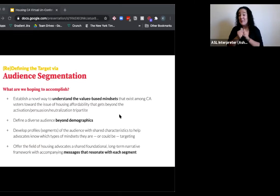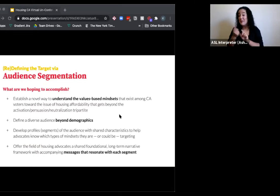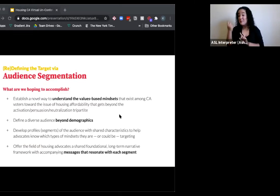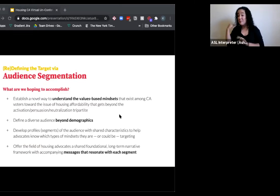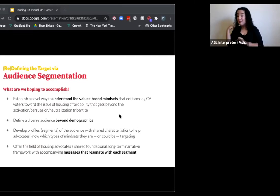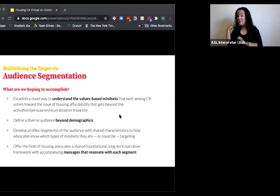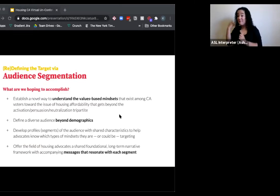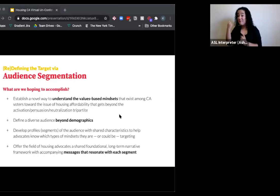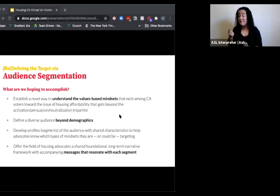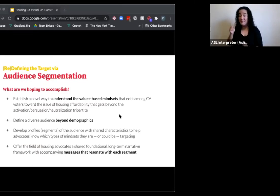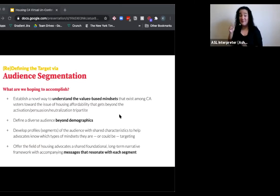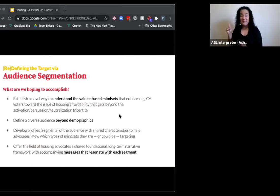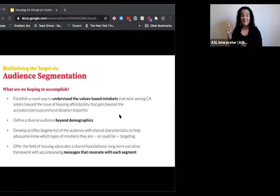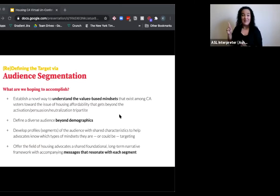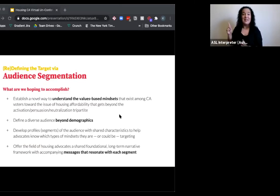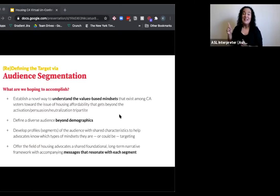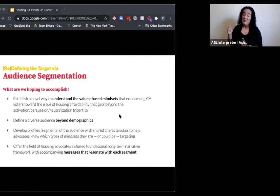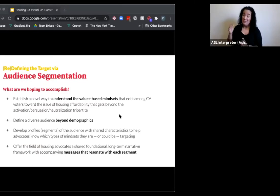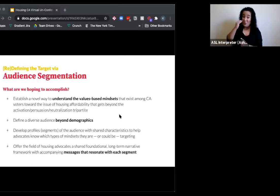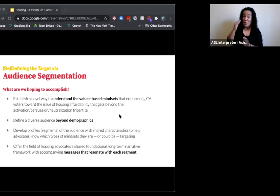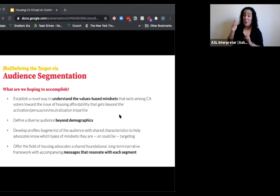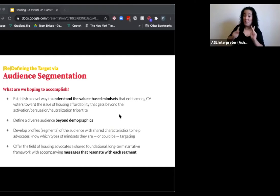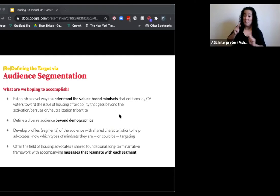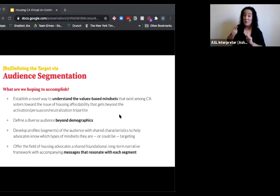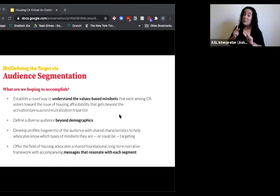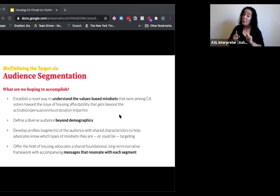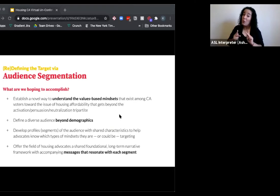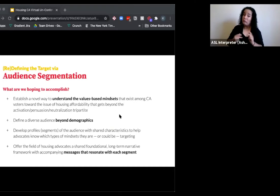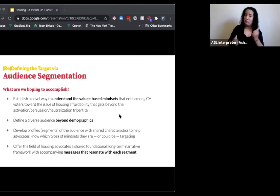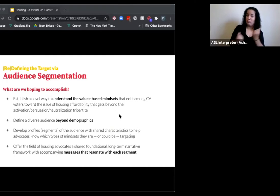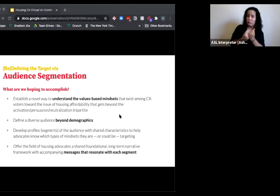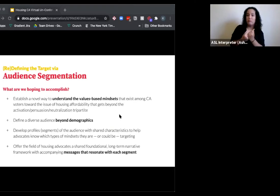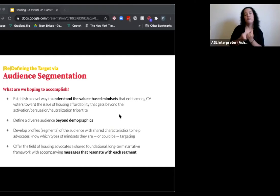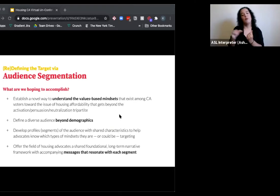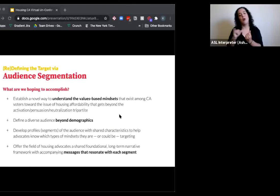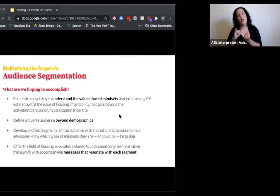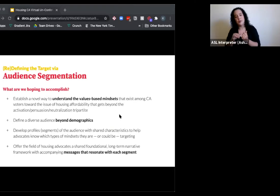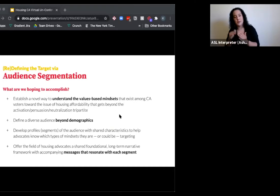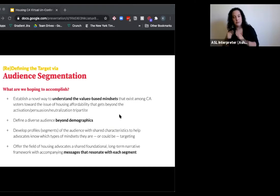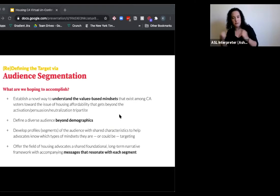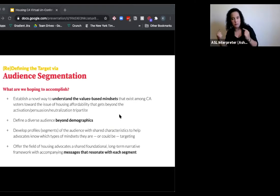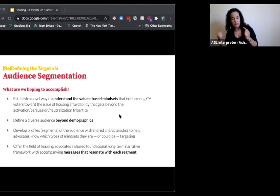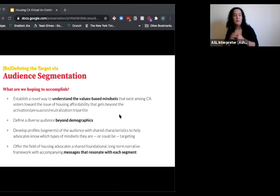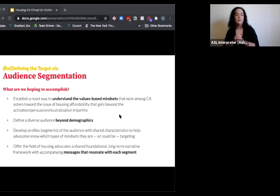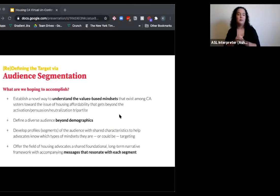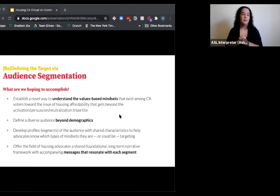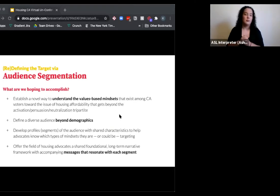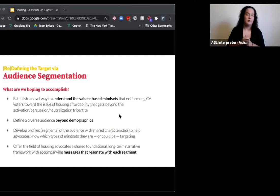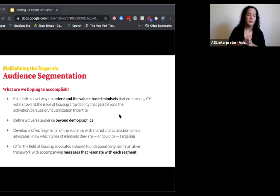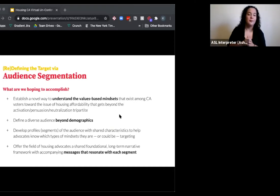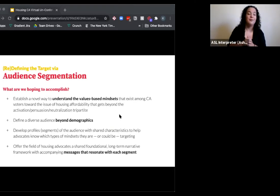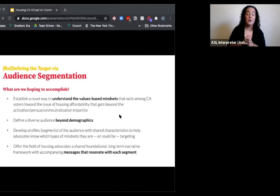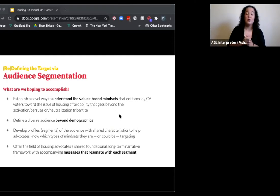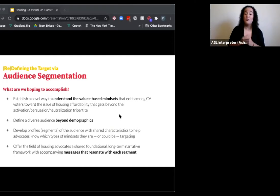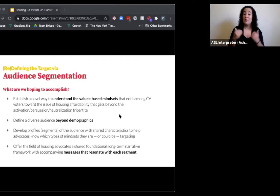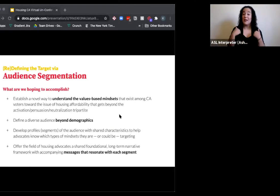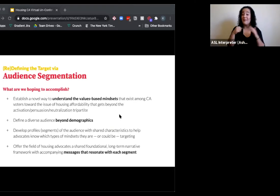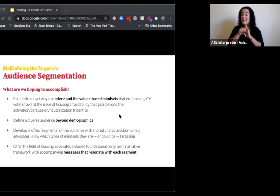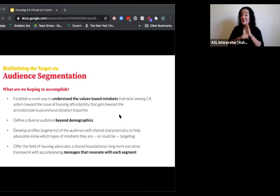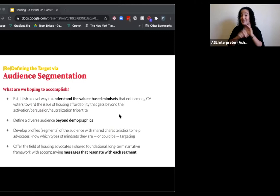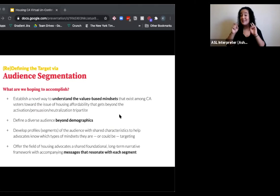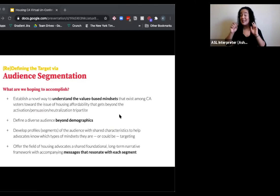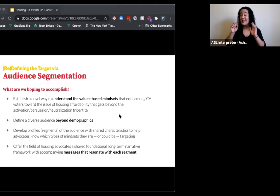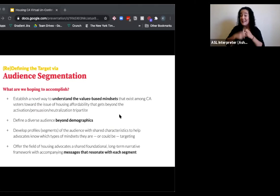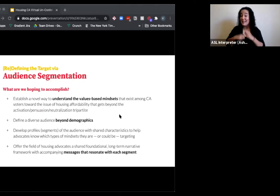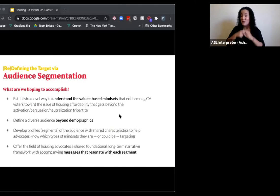as for us or against us. We know that there's, like Dr. T said, different ways of thinking about the same issue. And we want everyone at